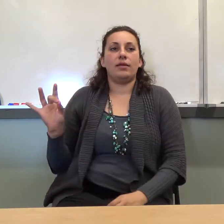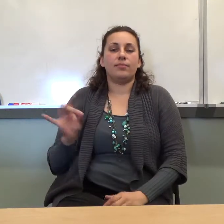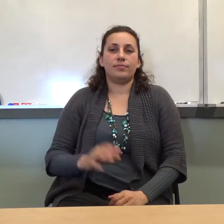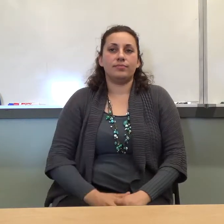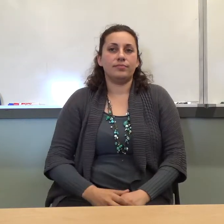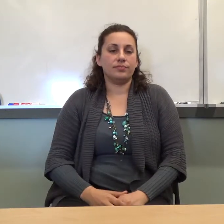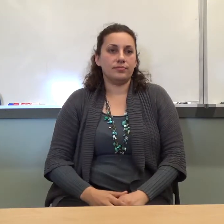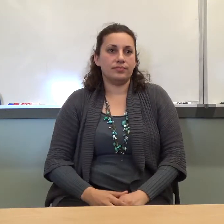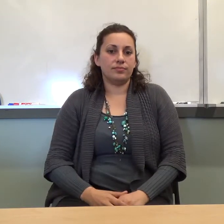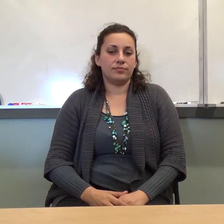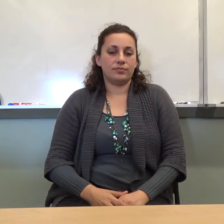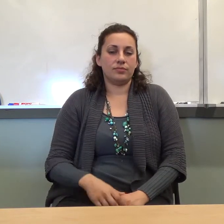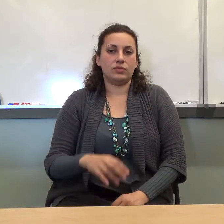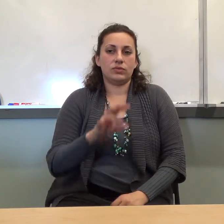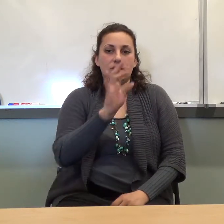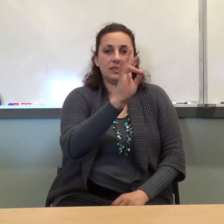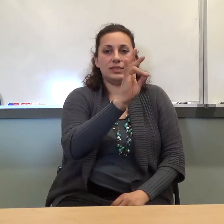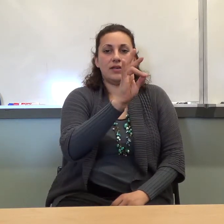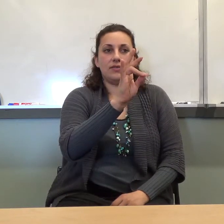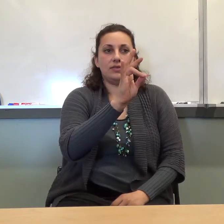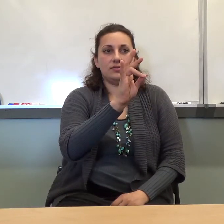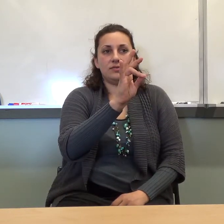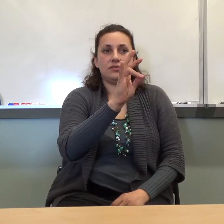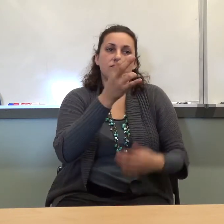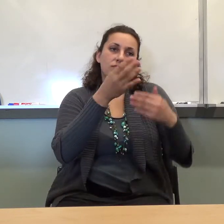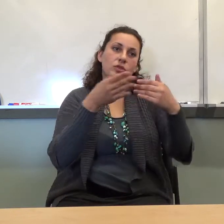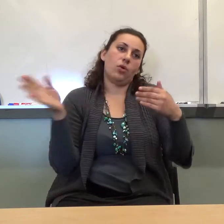it's 7, and so forth.